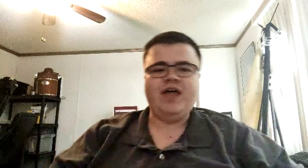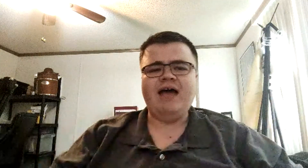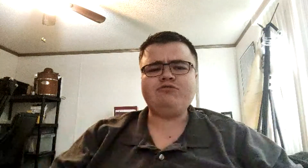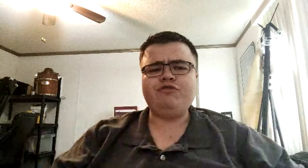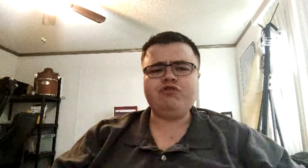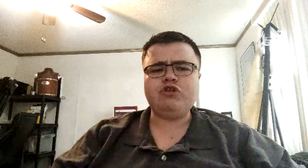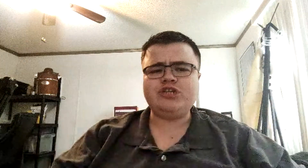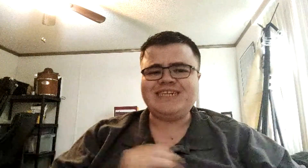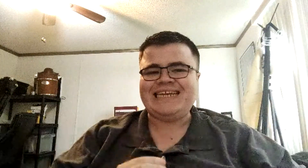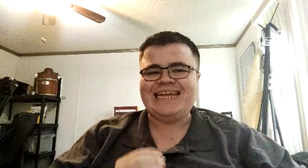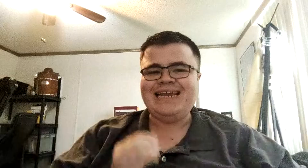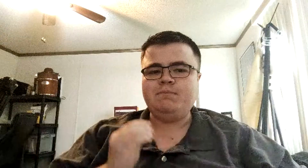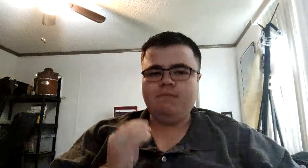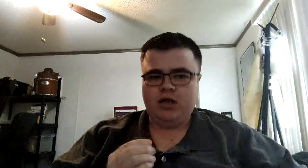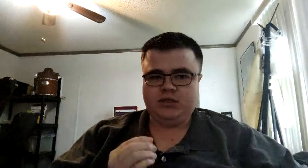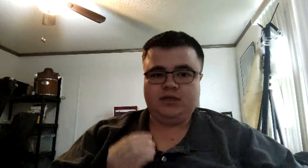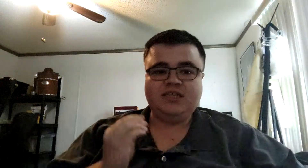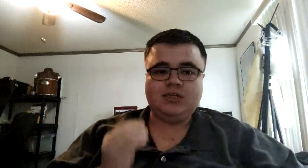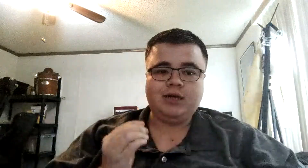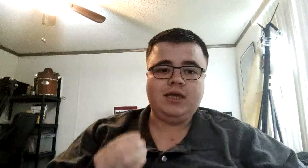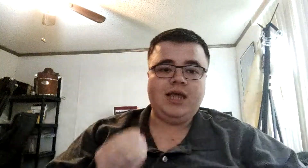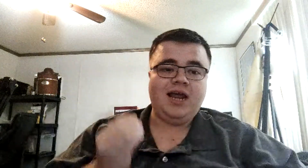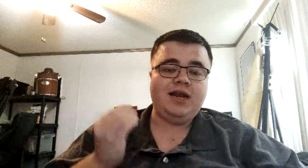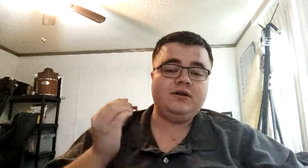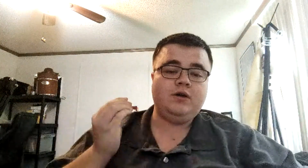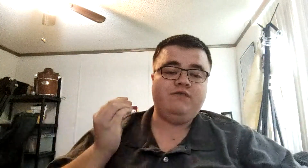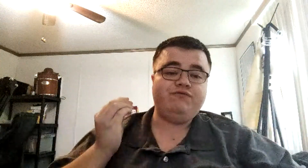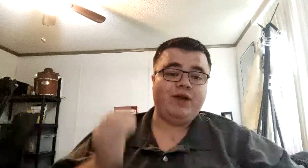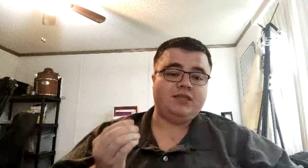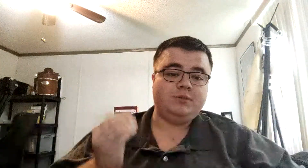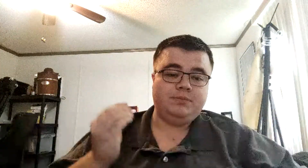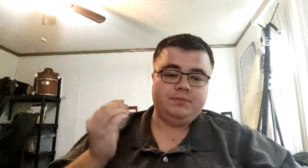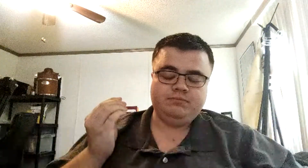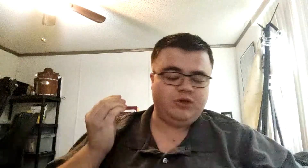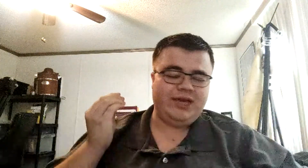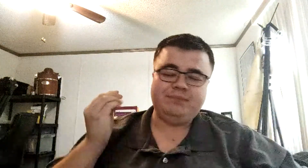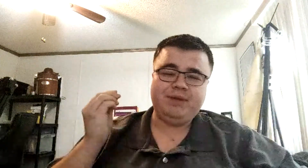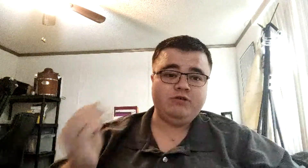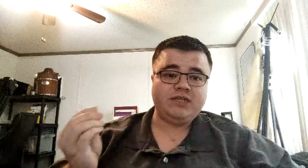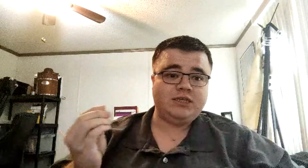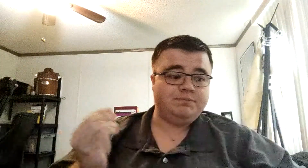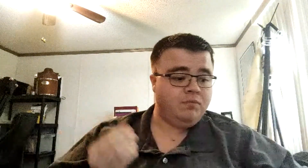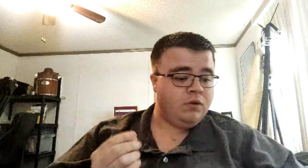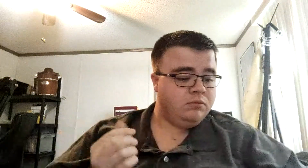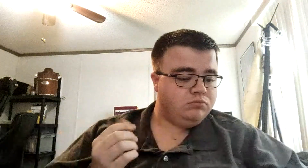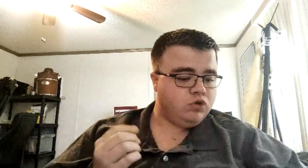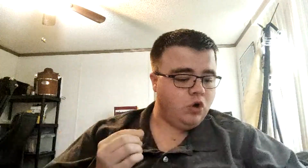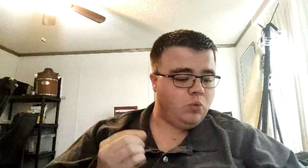After 13 months of study in France, sorry, in Paris. So